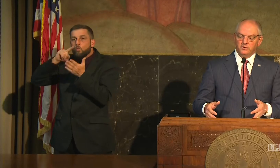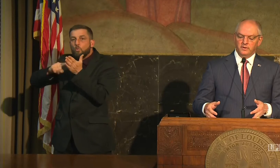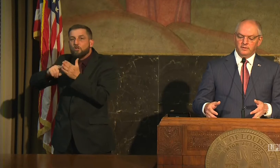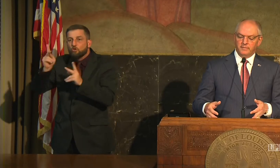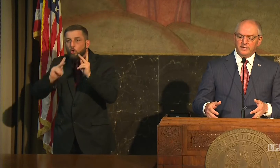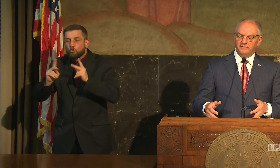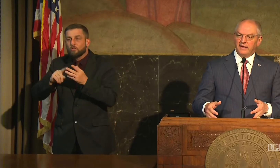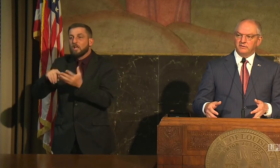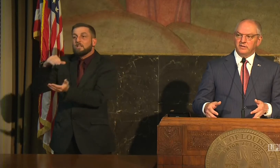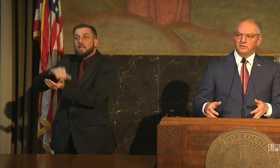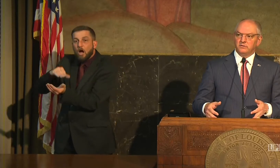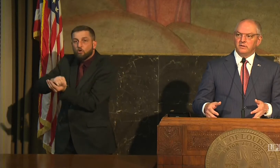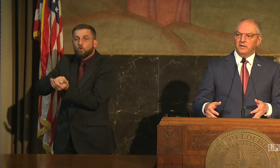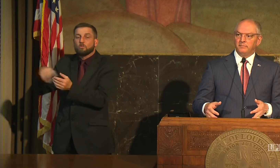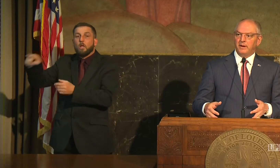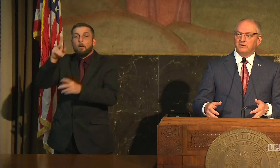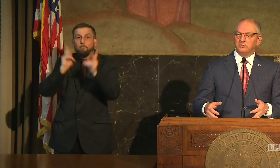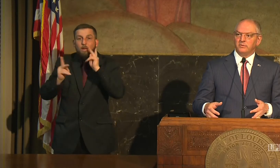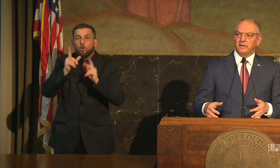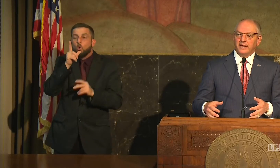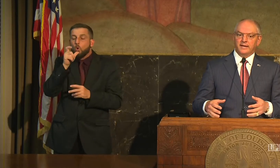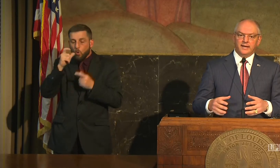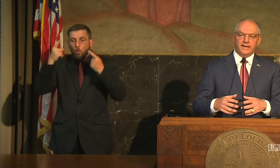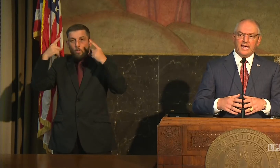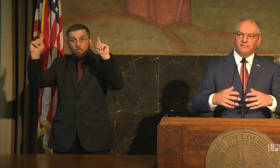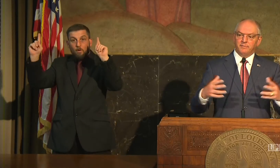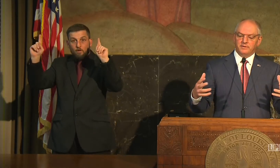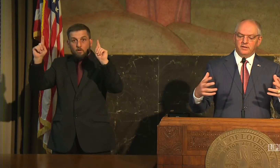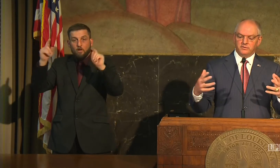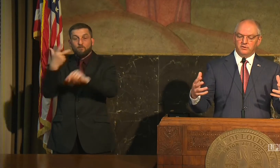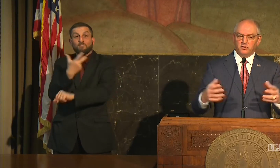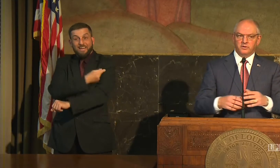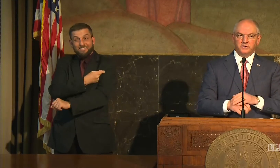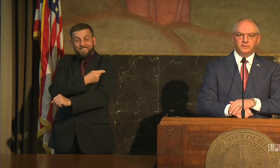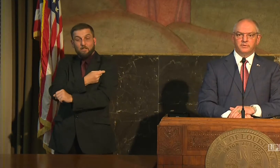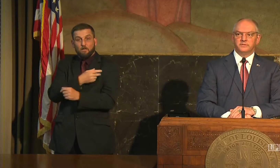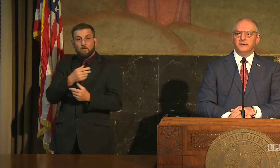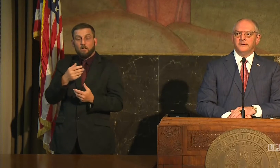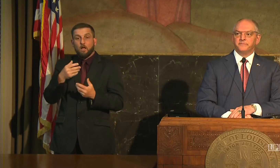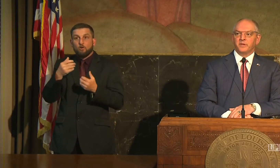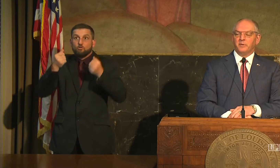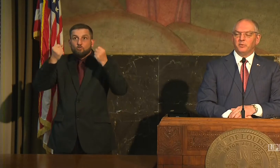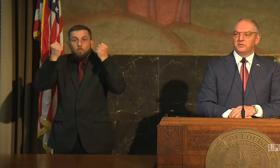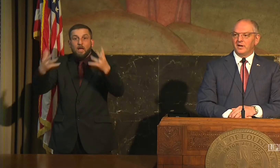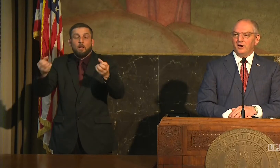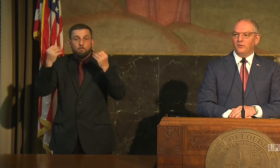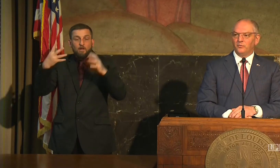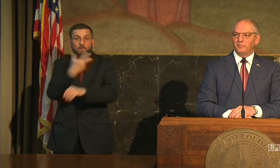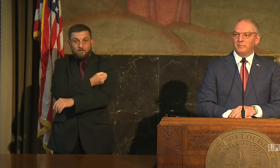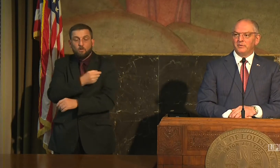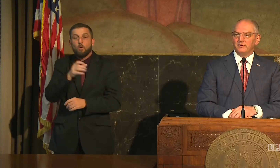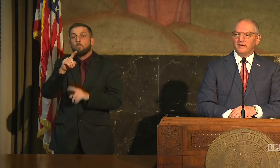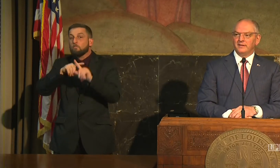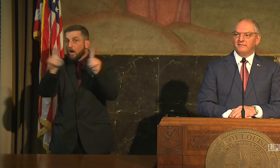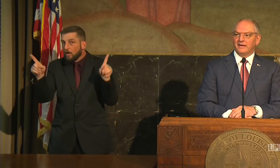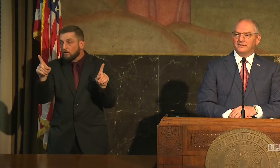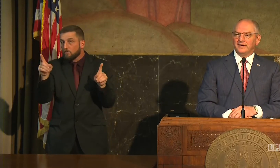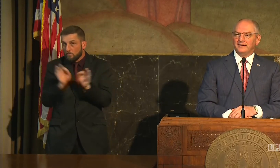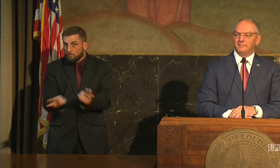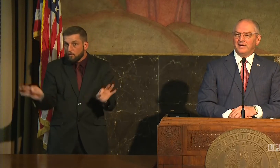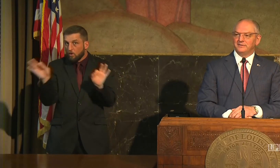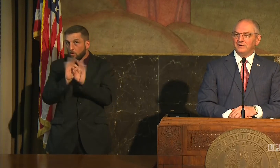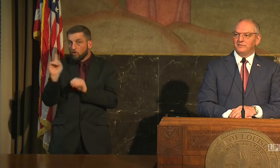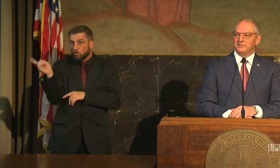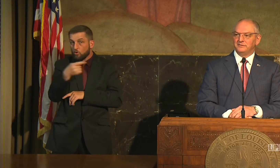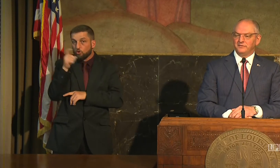people who made the vaccines possible and have them in such large numbers. But we should all remember that the